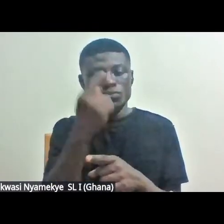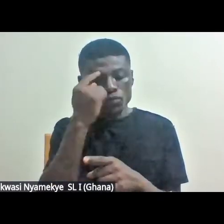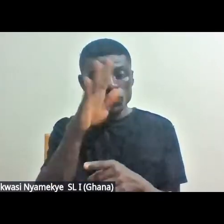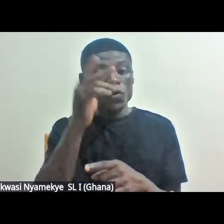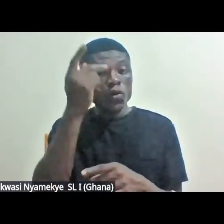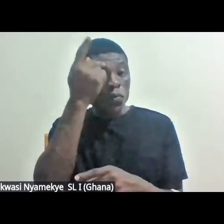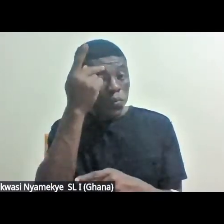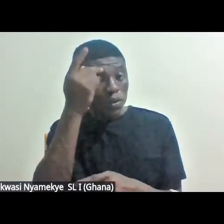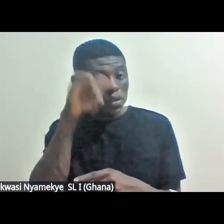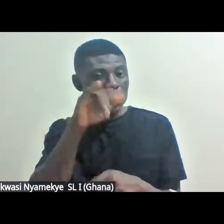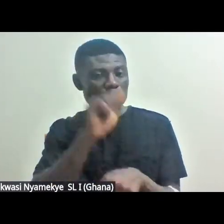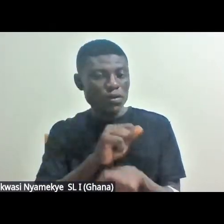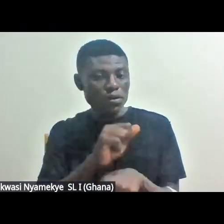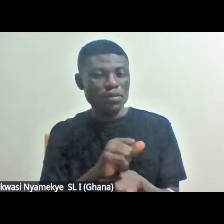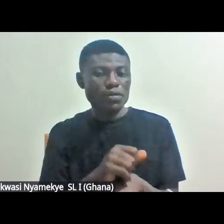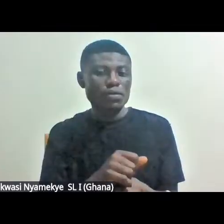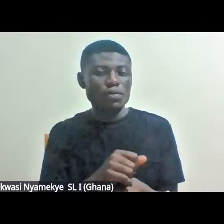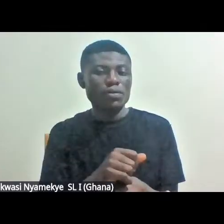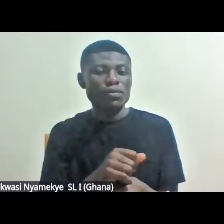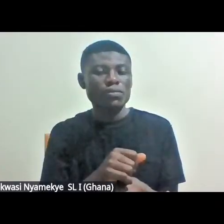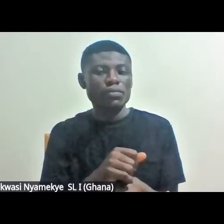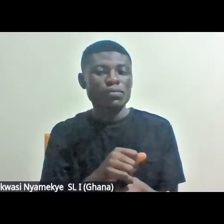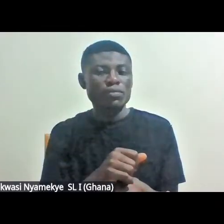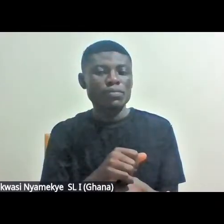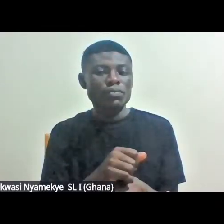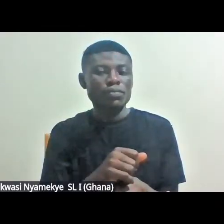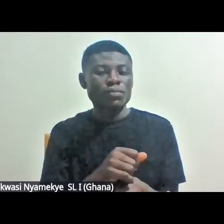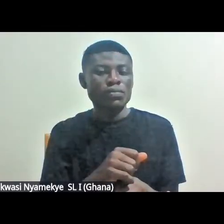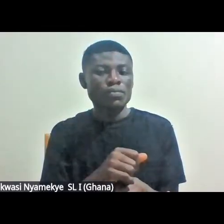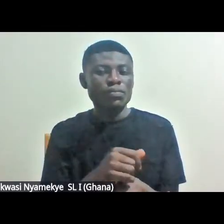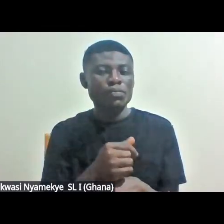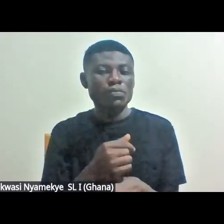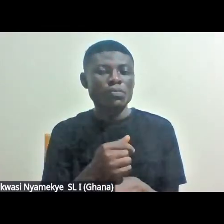back. So I wouldn't,